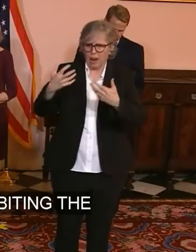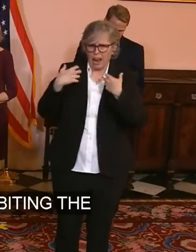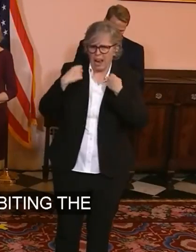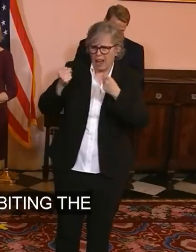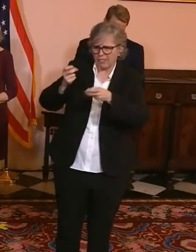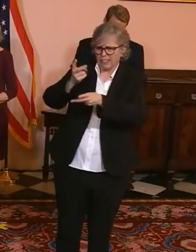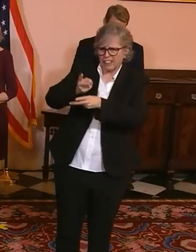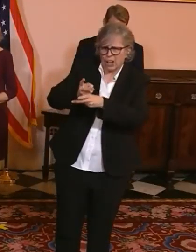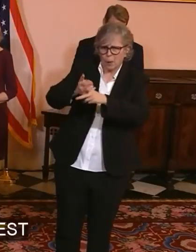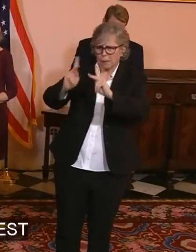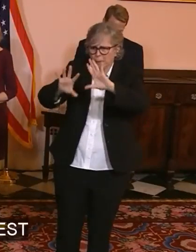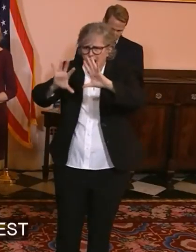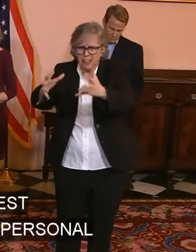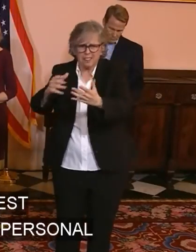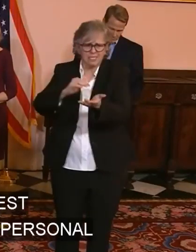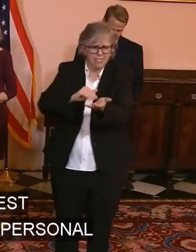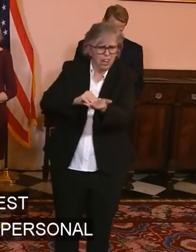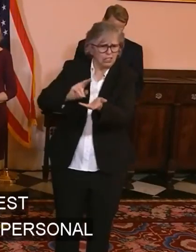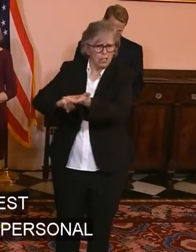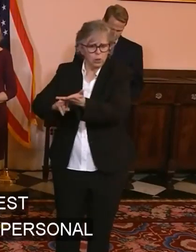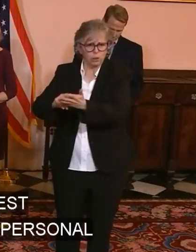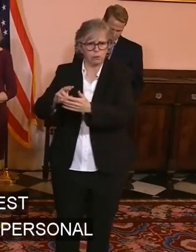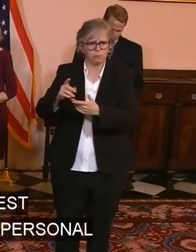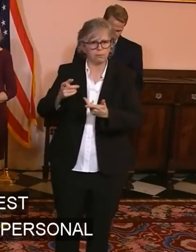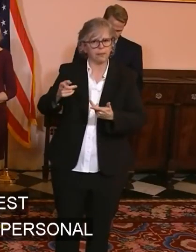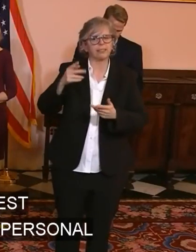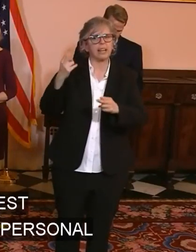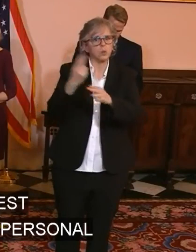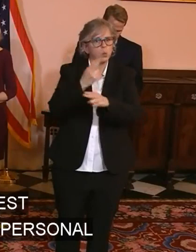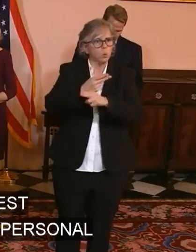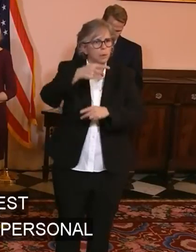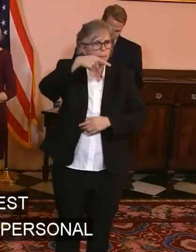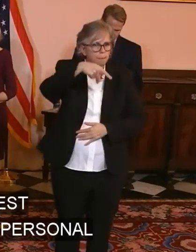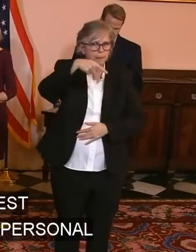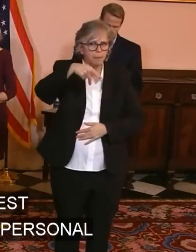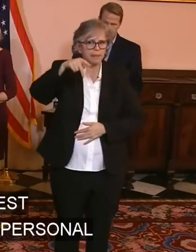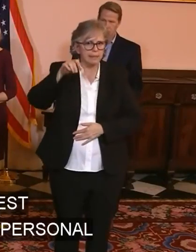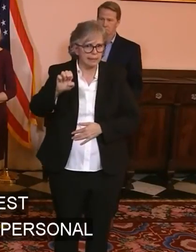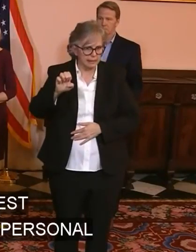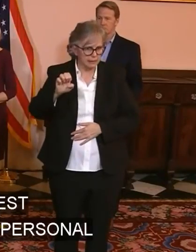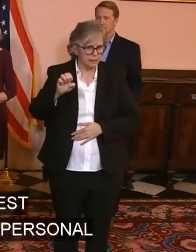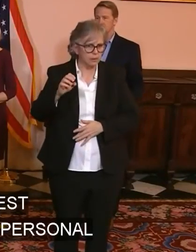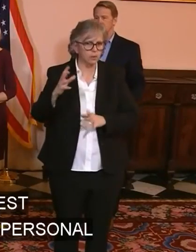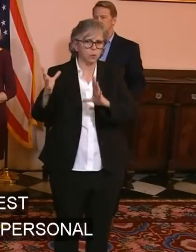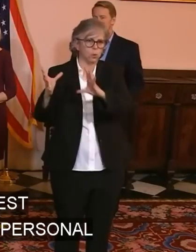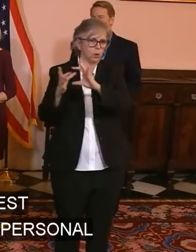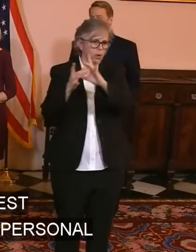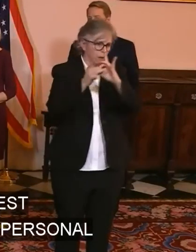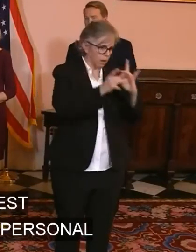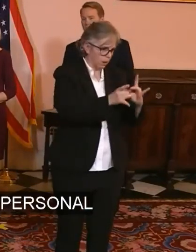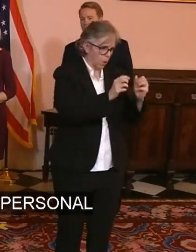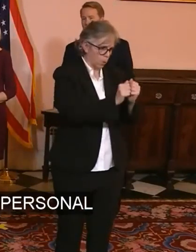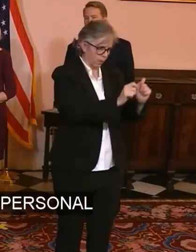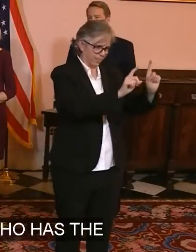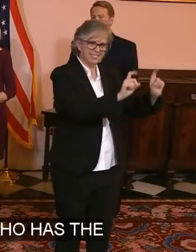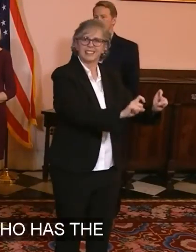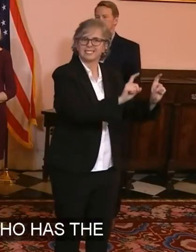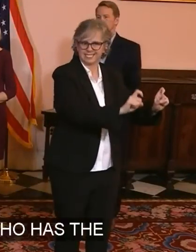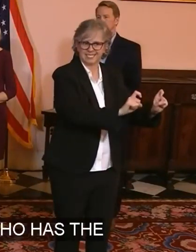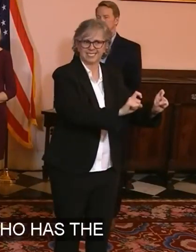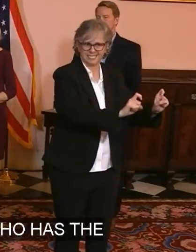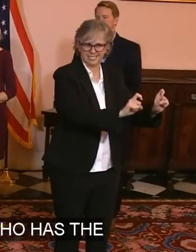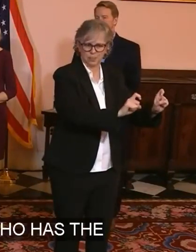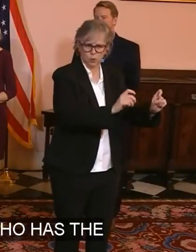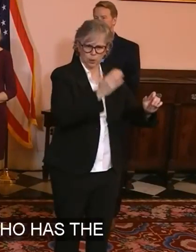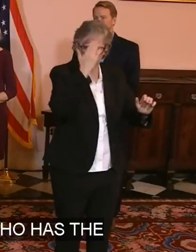equipment. They need to know who has the virus so that they can use the right protective equipment to keep the